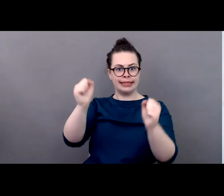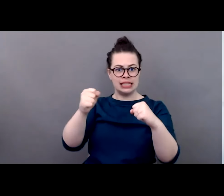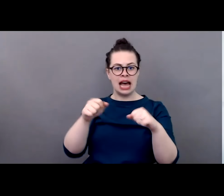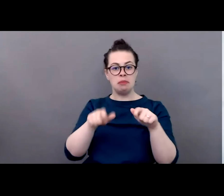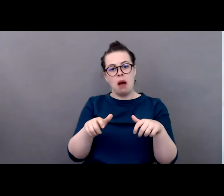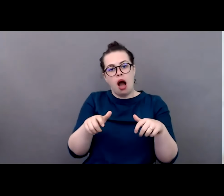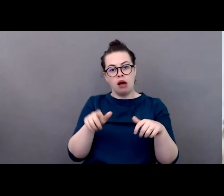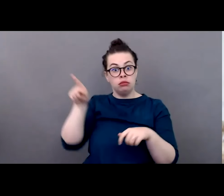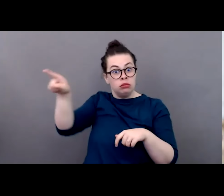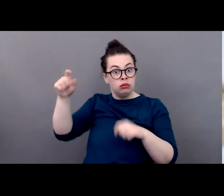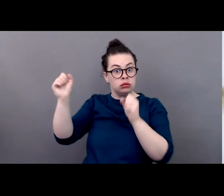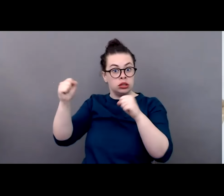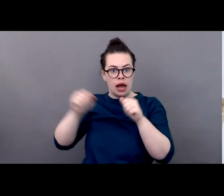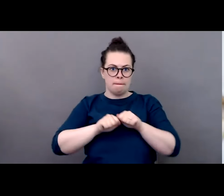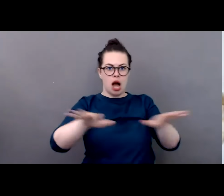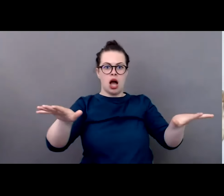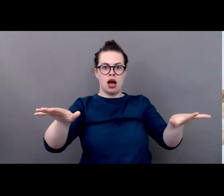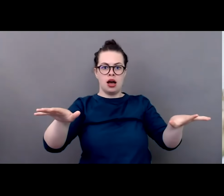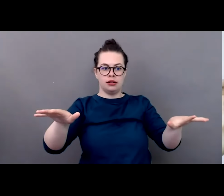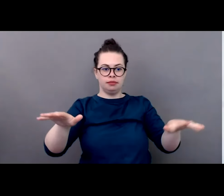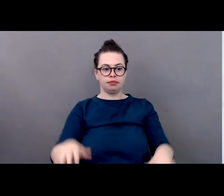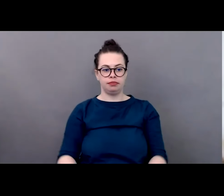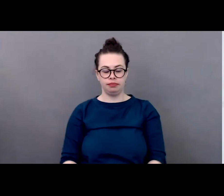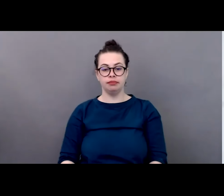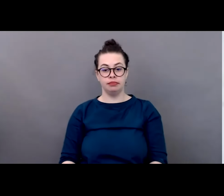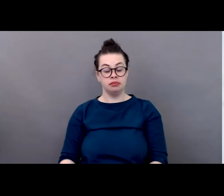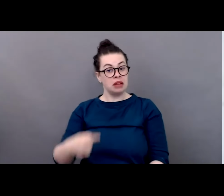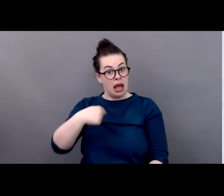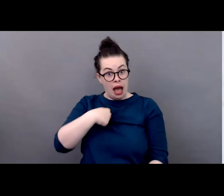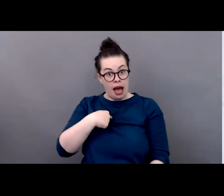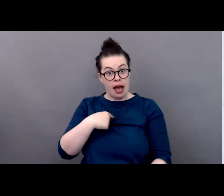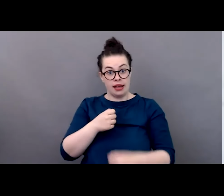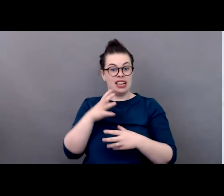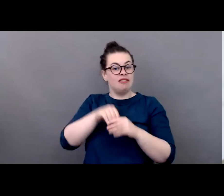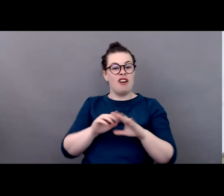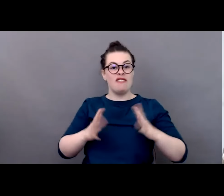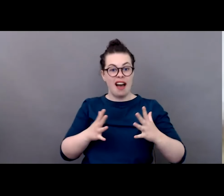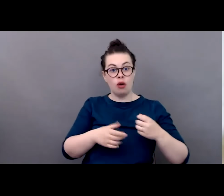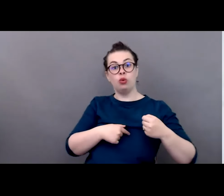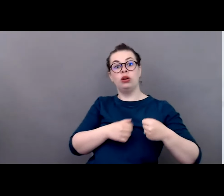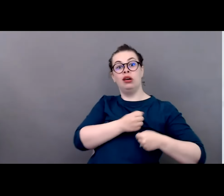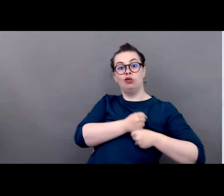Well, I was involved as a representative, so that was one side as a representative, but also with their intervention